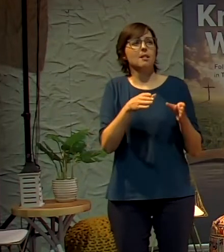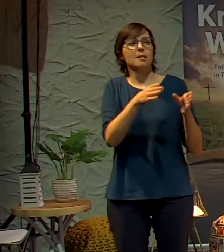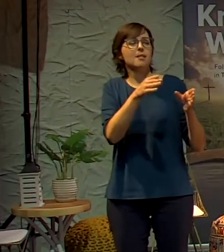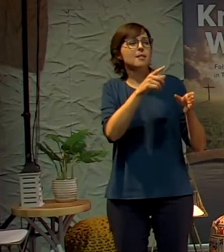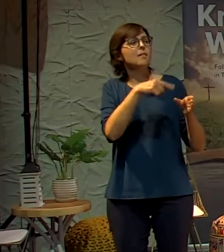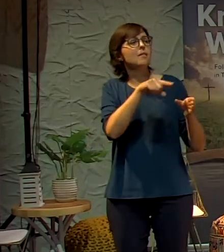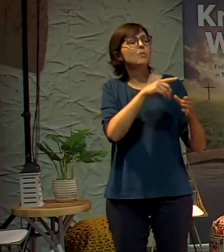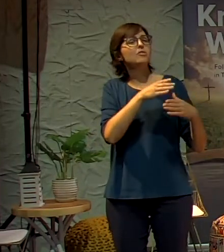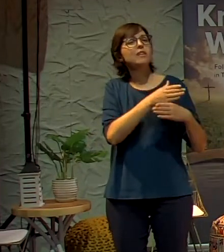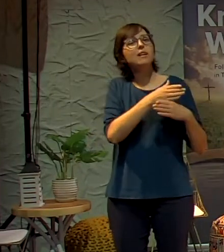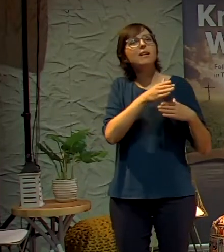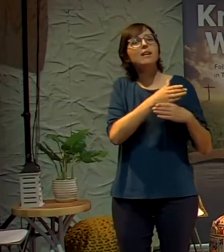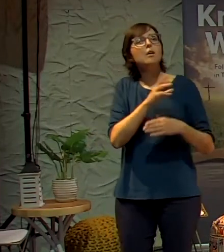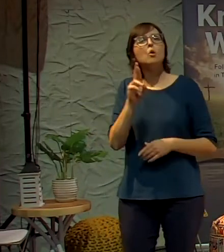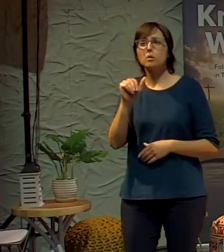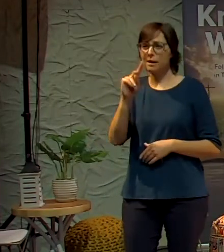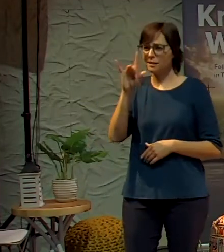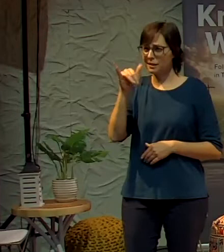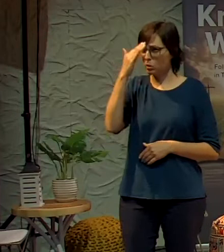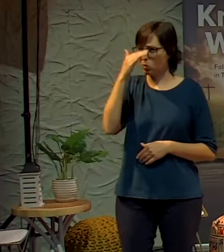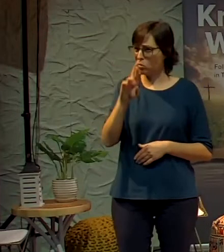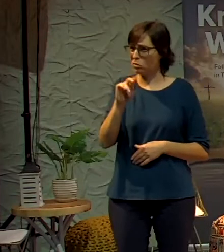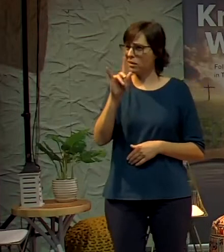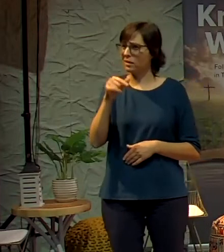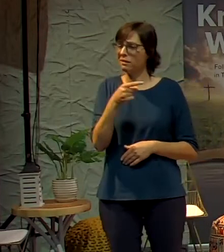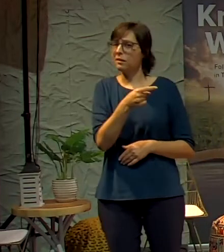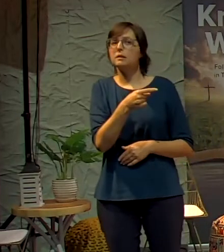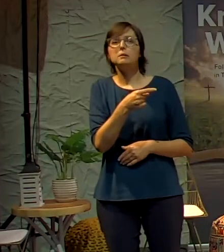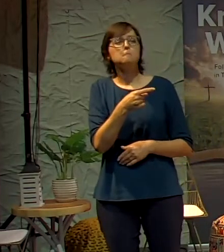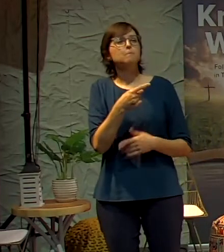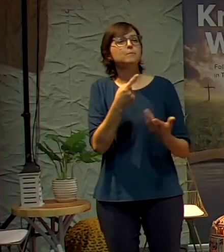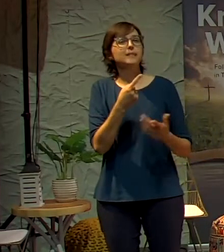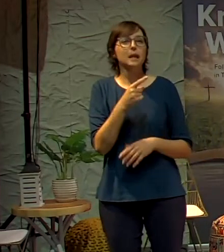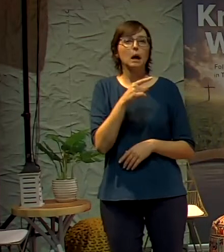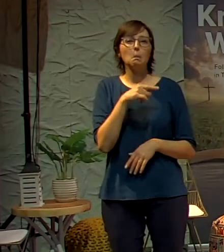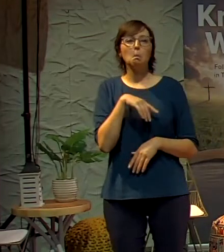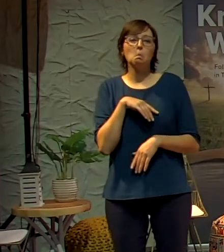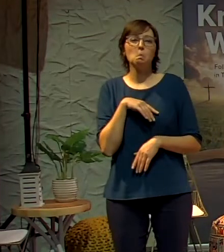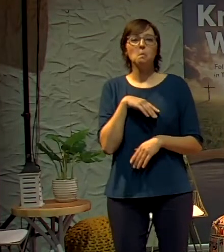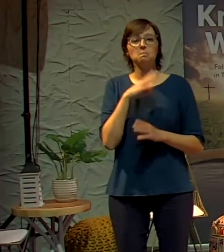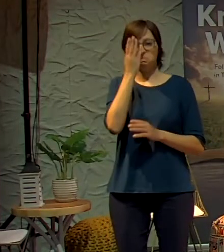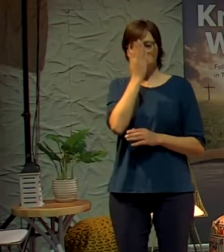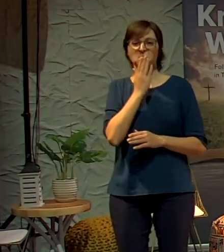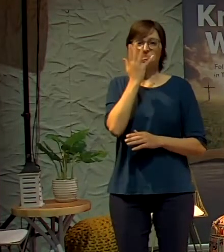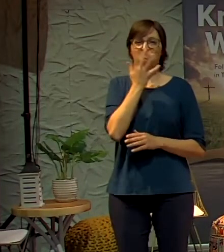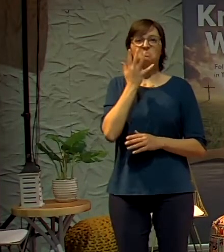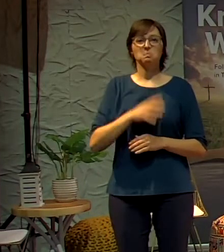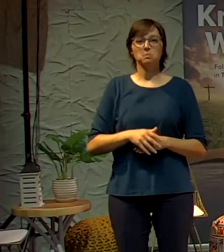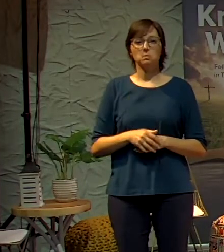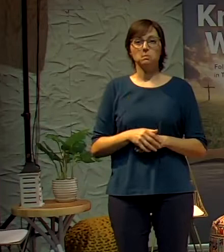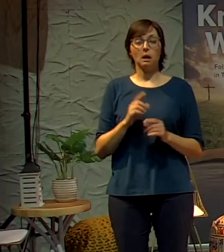sharing. And Randy, if you know Randy a little bit, he's like a stoic guy. And Randy lost